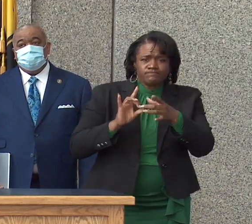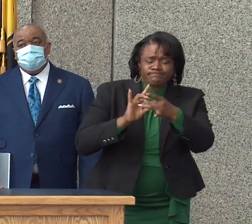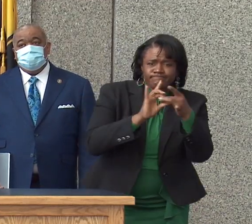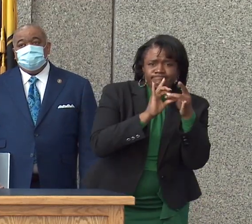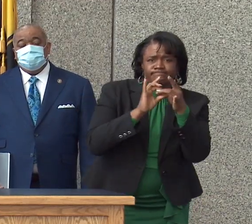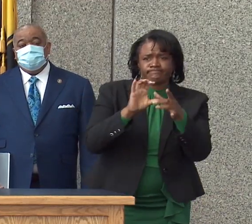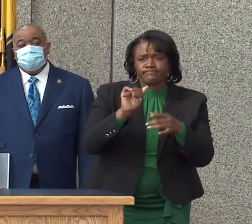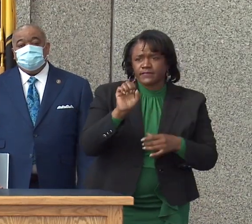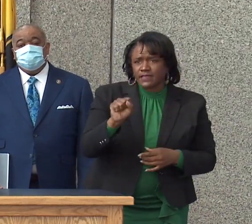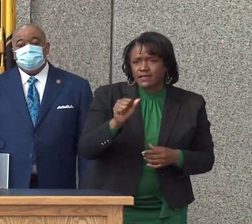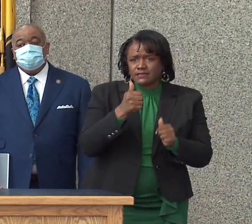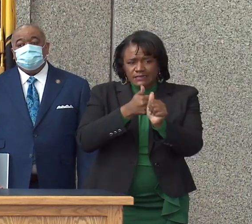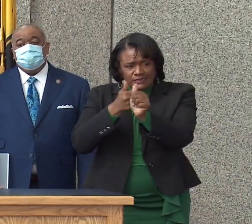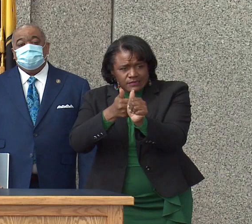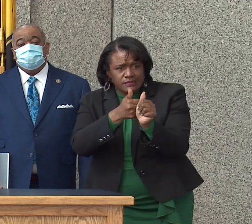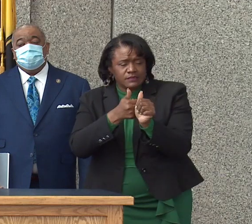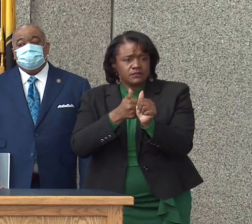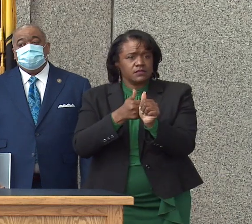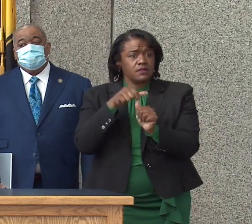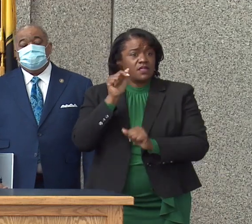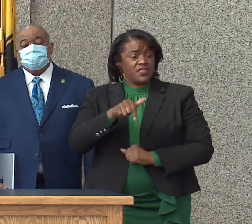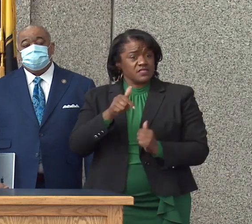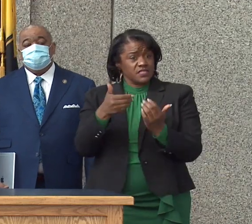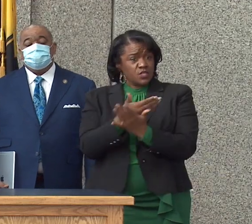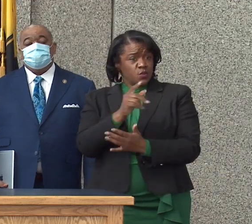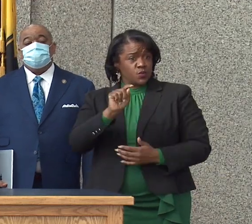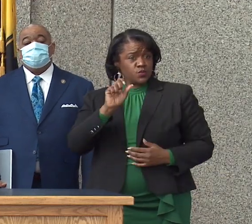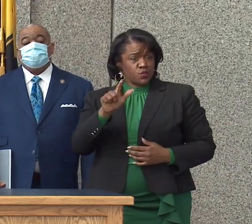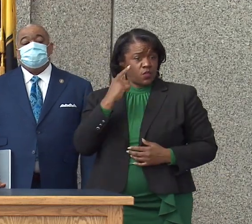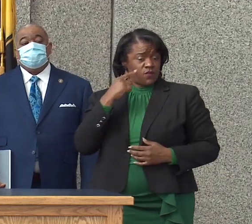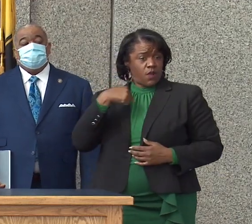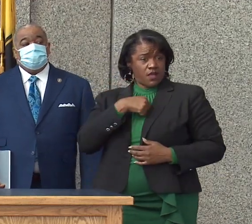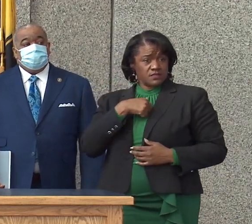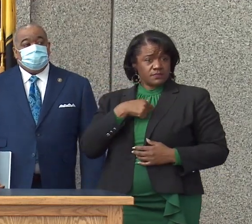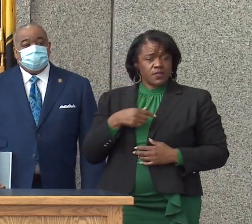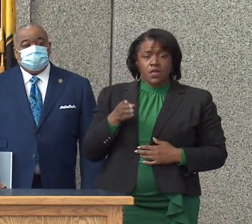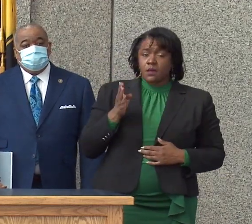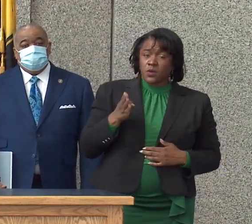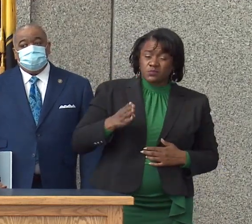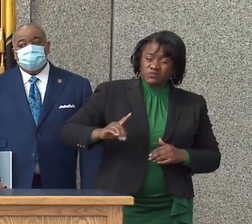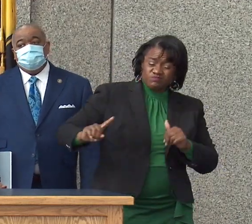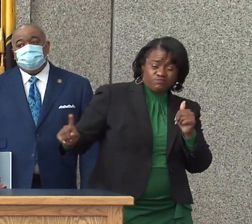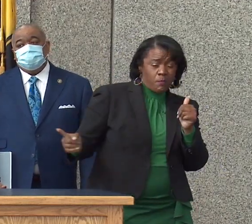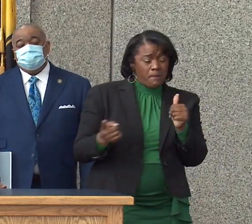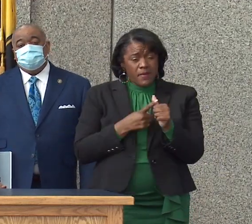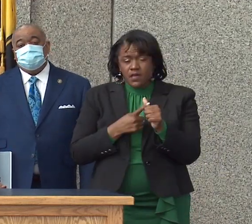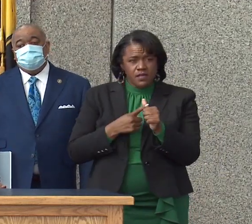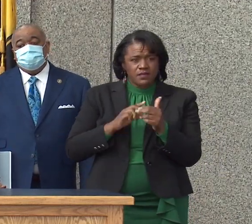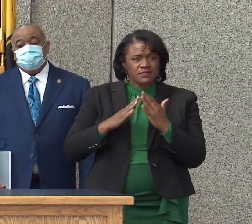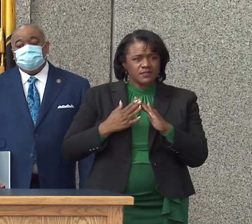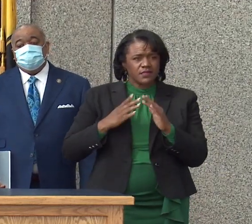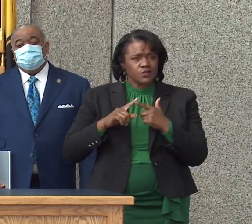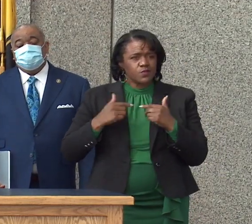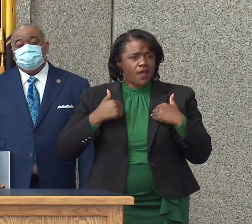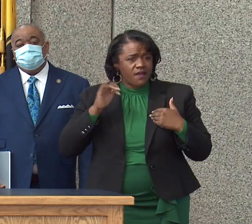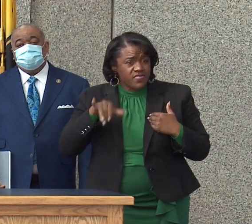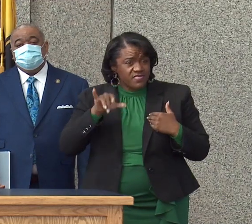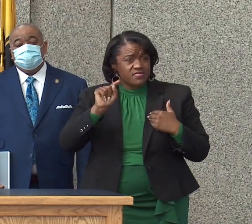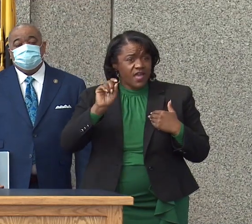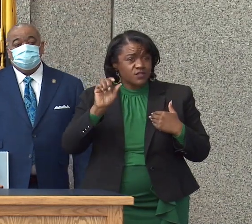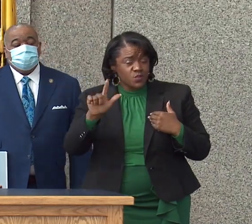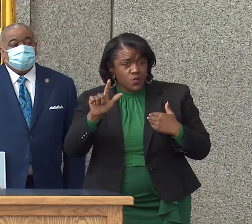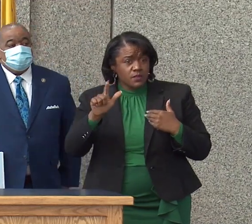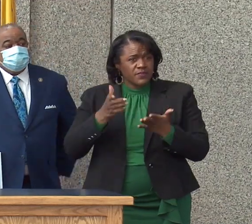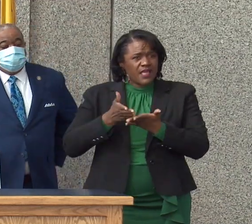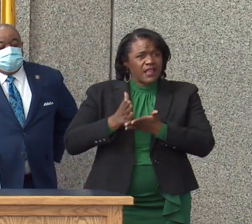case by case previously. This is a new tool for us. Baltimore is the very first city to have a tool like this